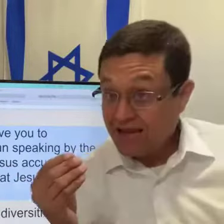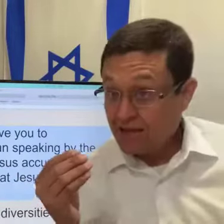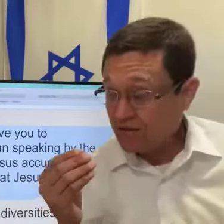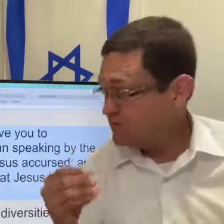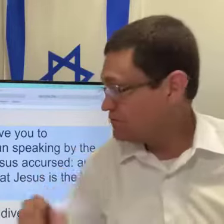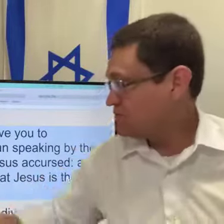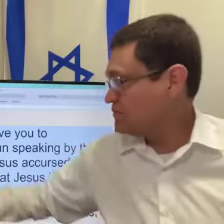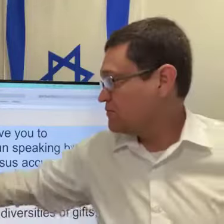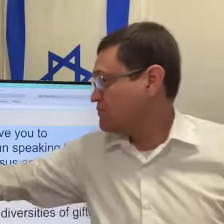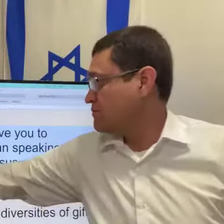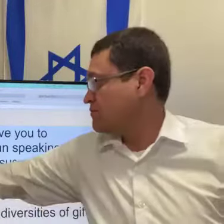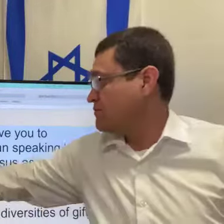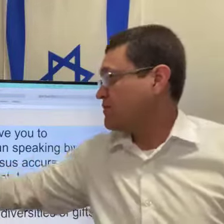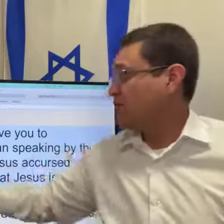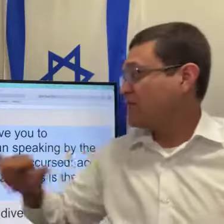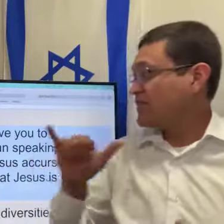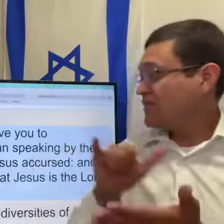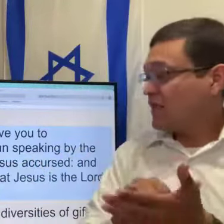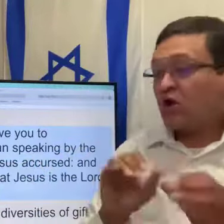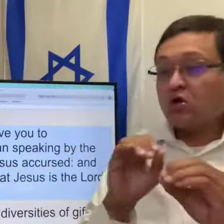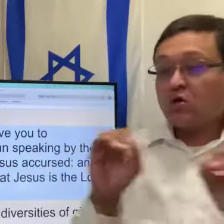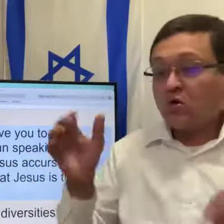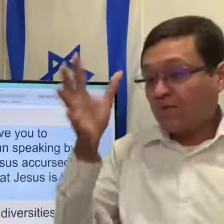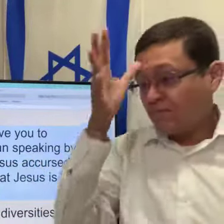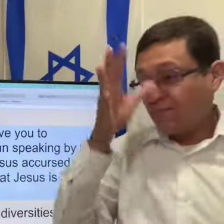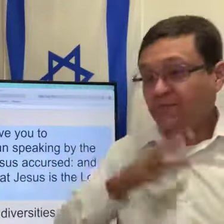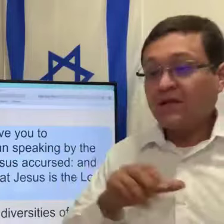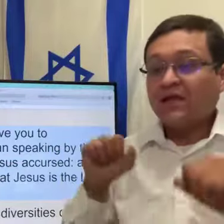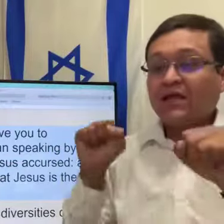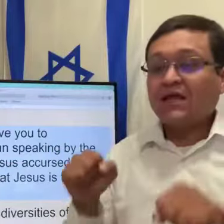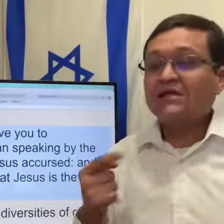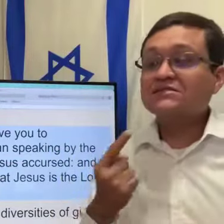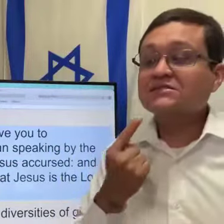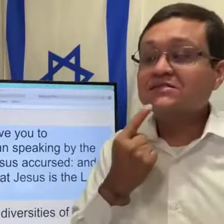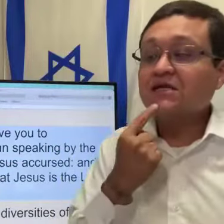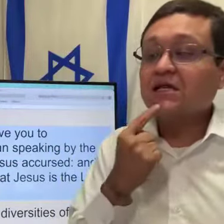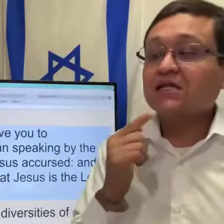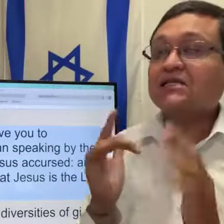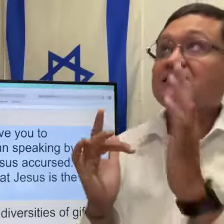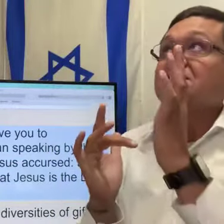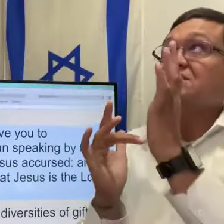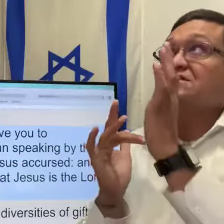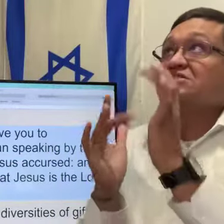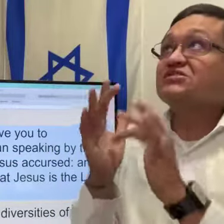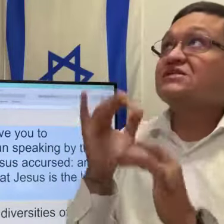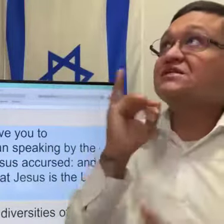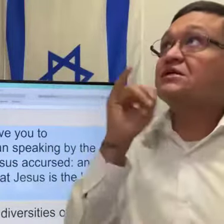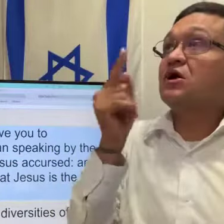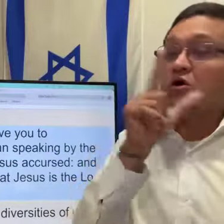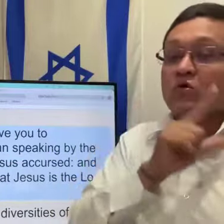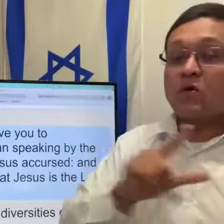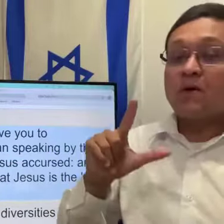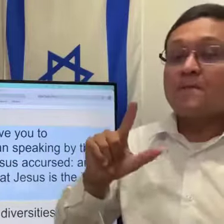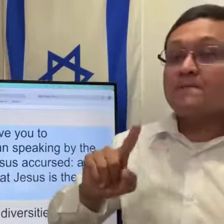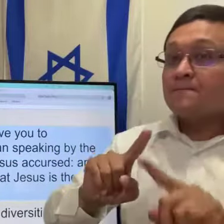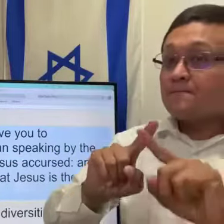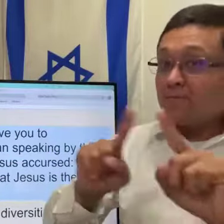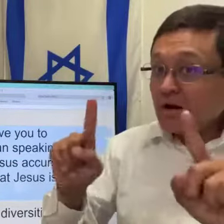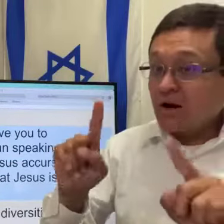And then it continues to say, And that no man can say that Jesus is the Lord,